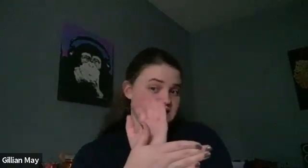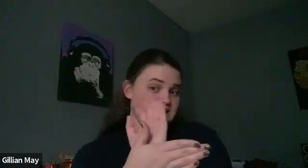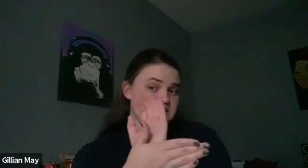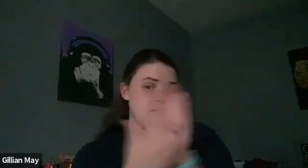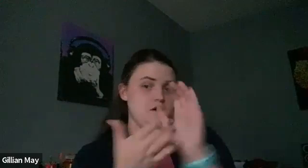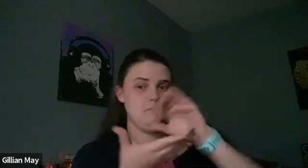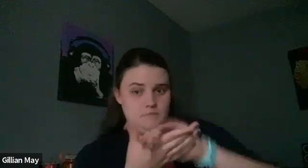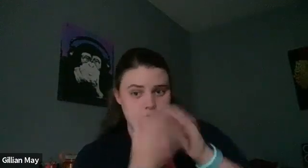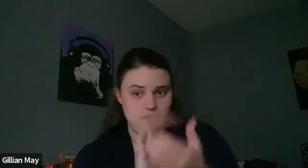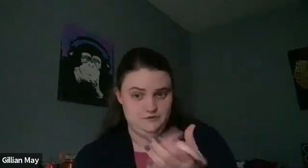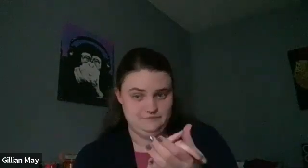cheese burger.